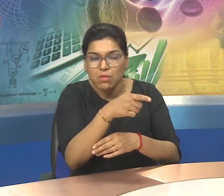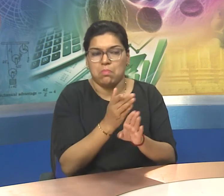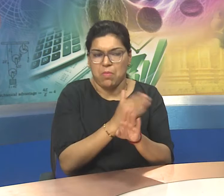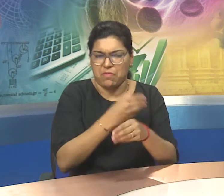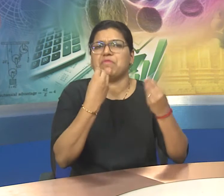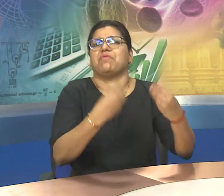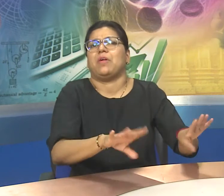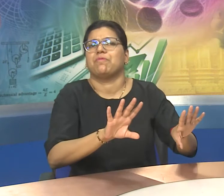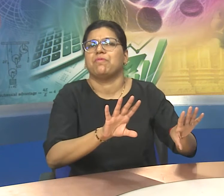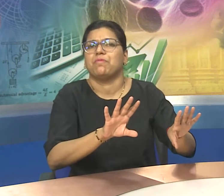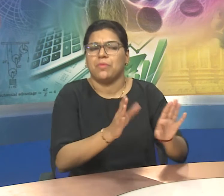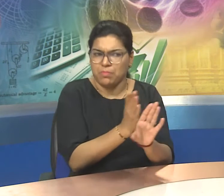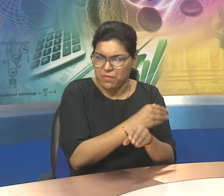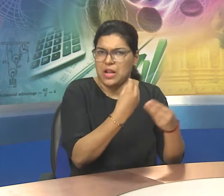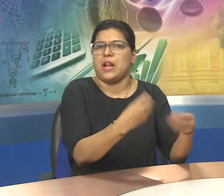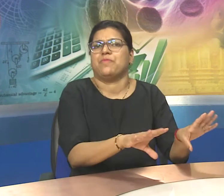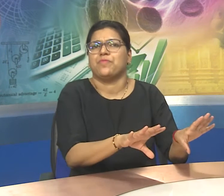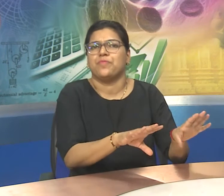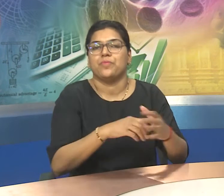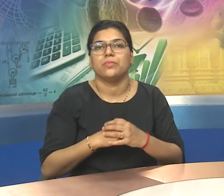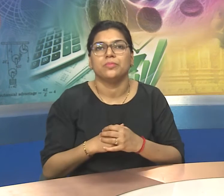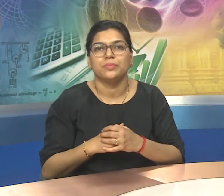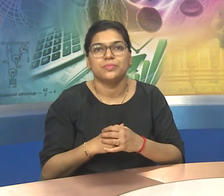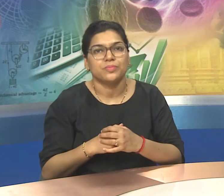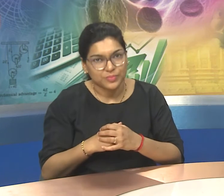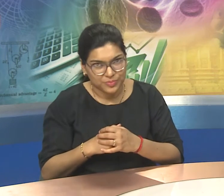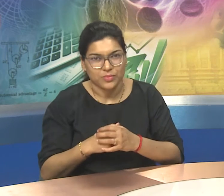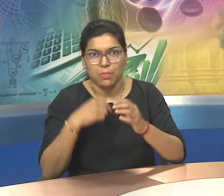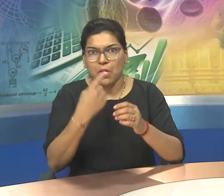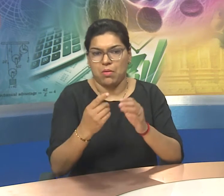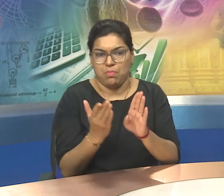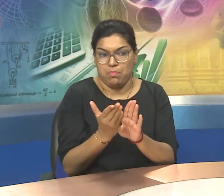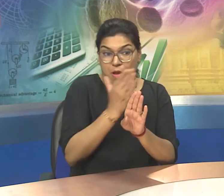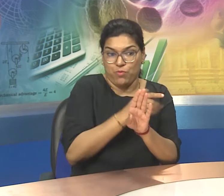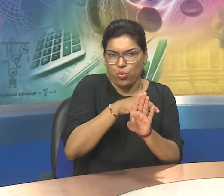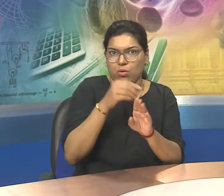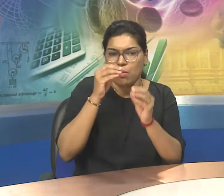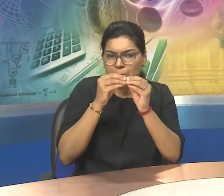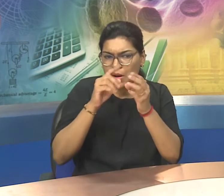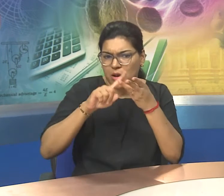third form of verb. The second statement indicates the train has left the station.